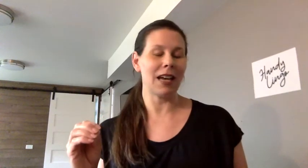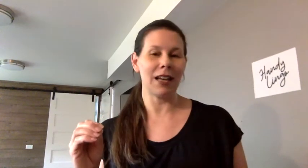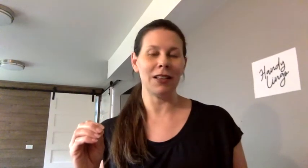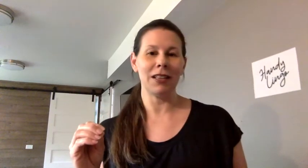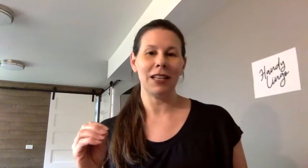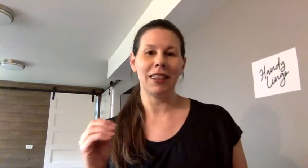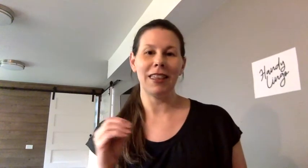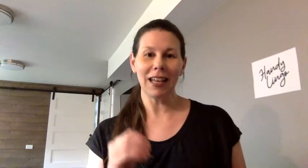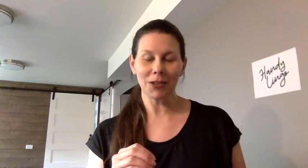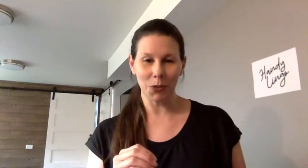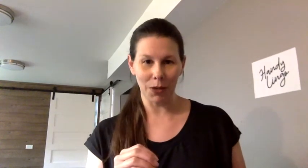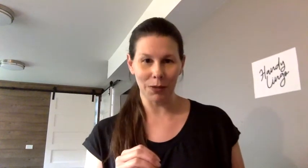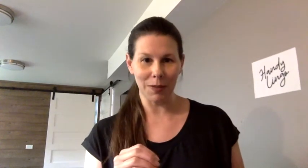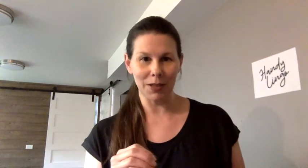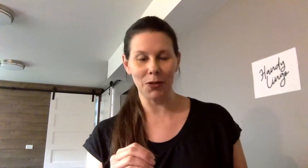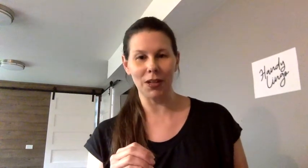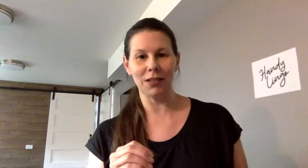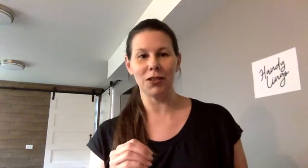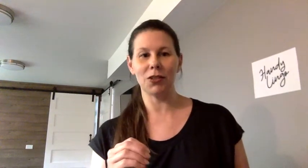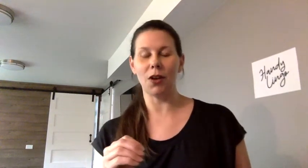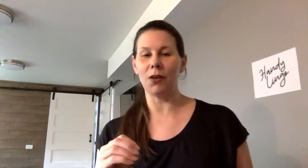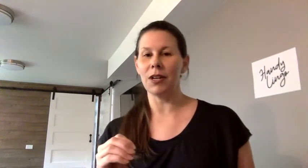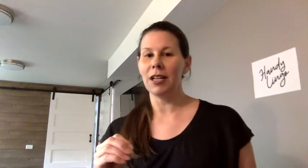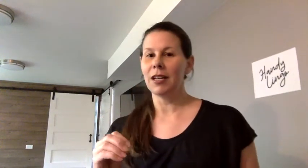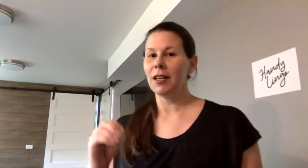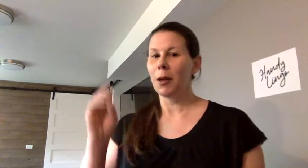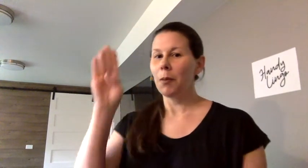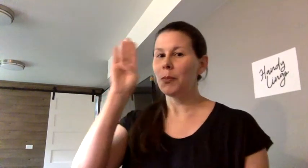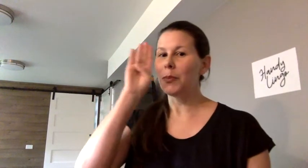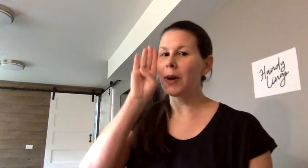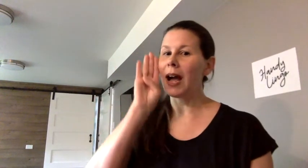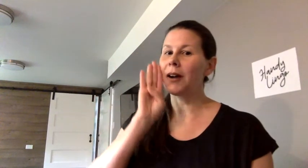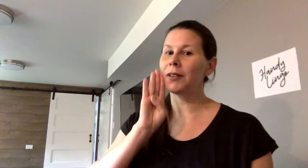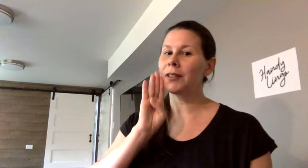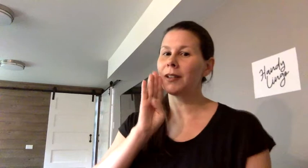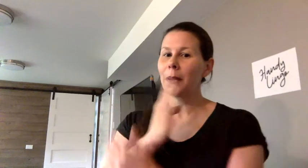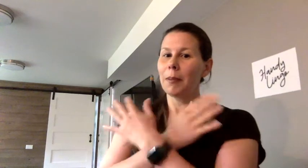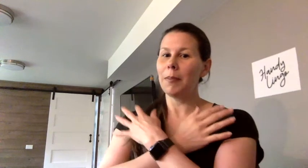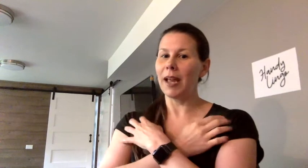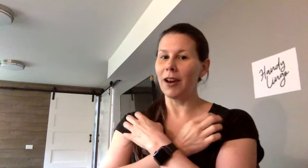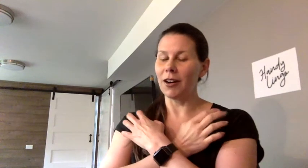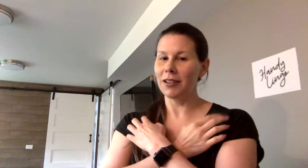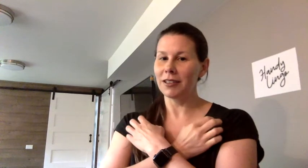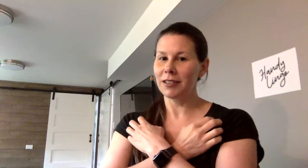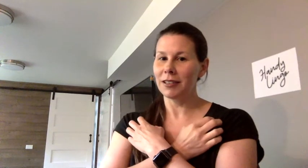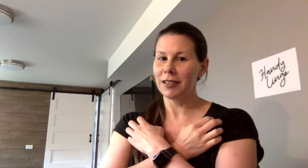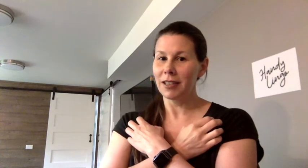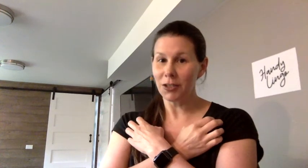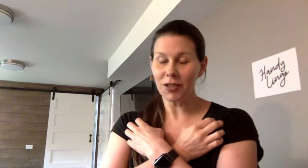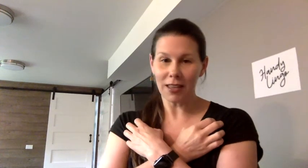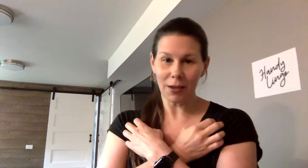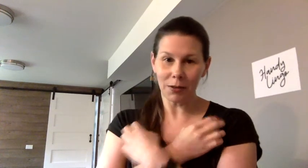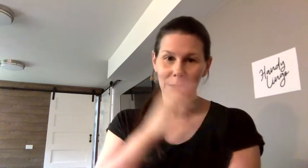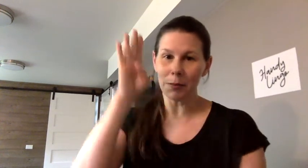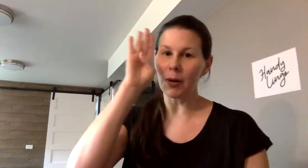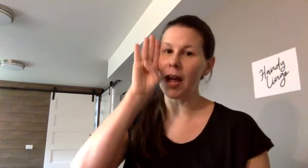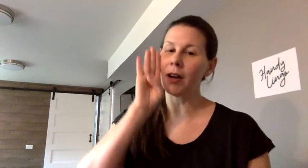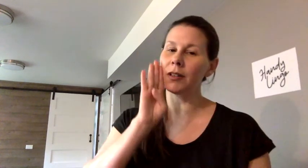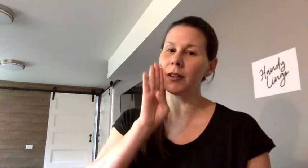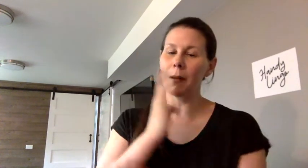tell that story with my students. So, brown bear. Can you sign that with me? Brown